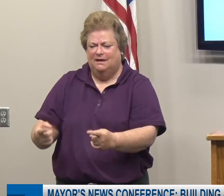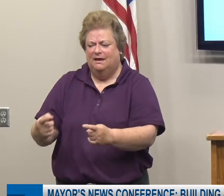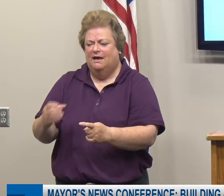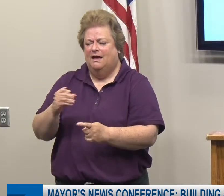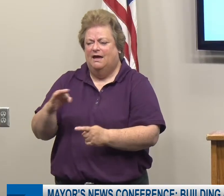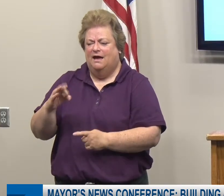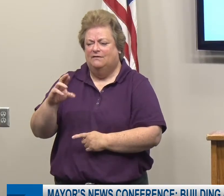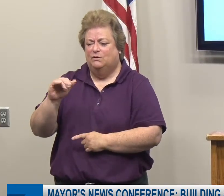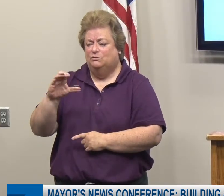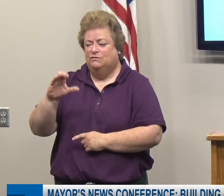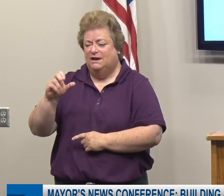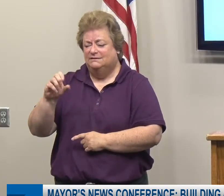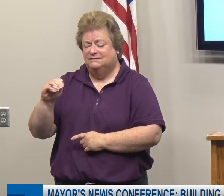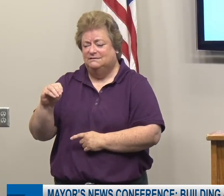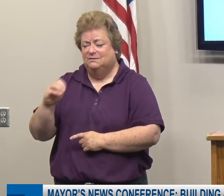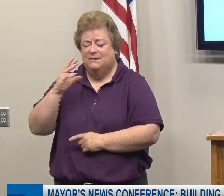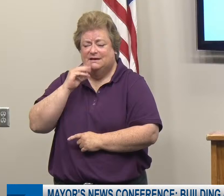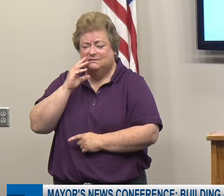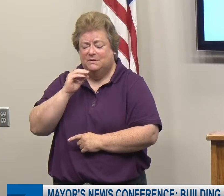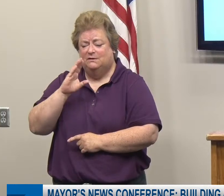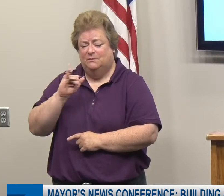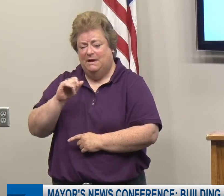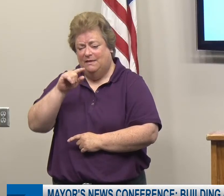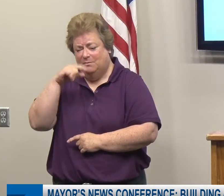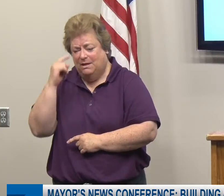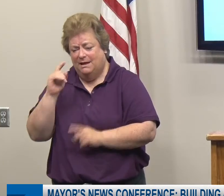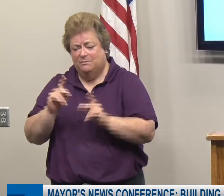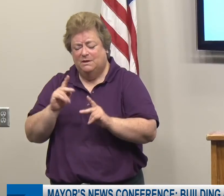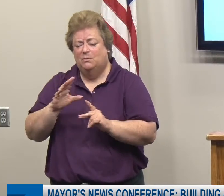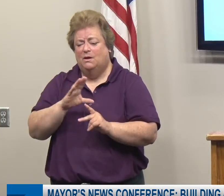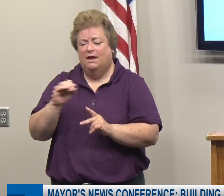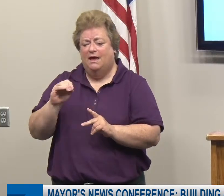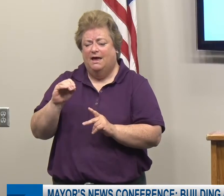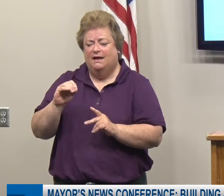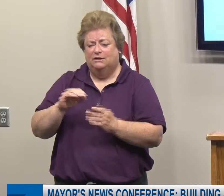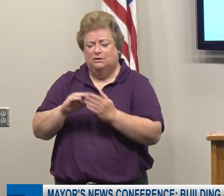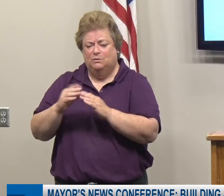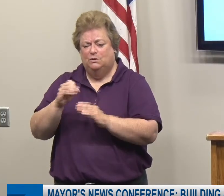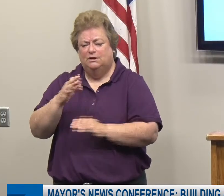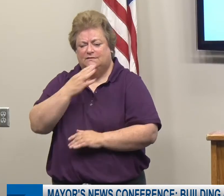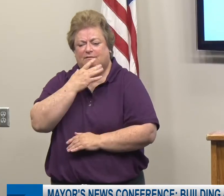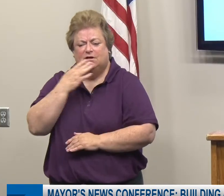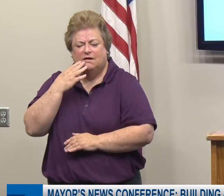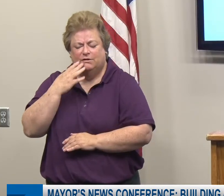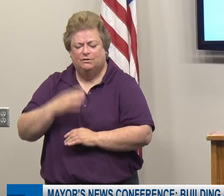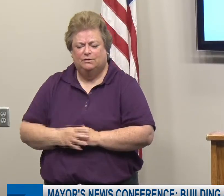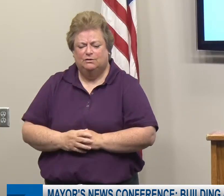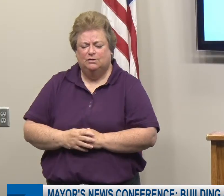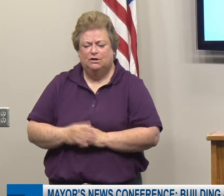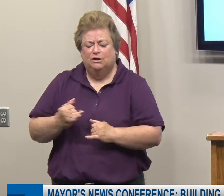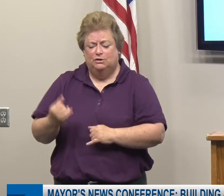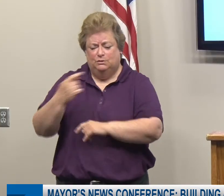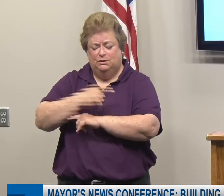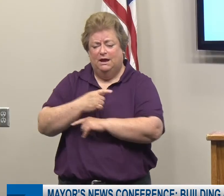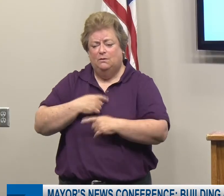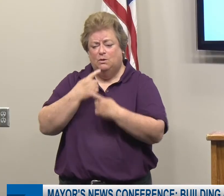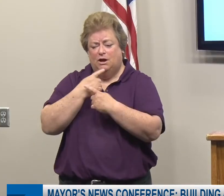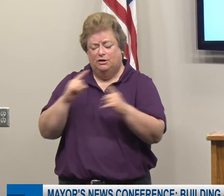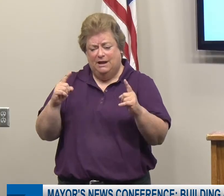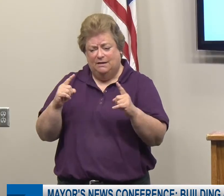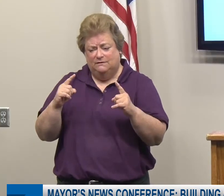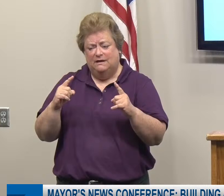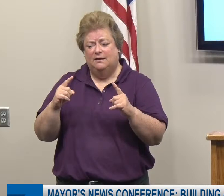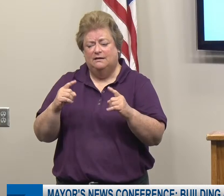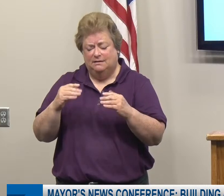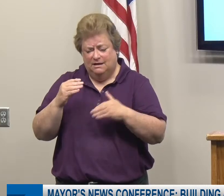racism experienced by Black residents and communities of color. Today, we are announcing steps in our city that